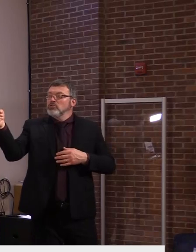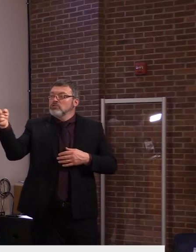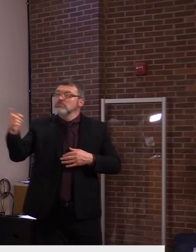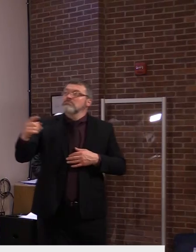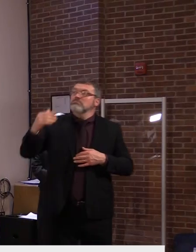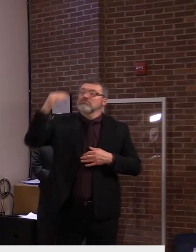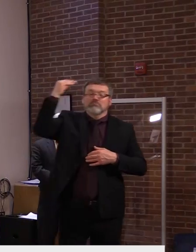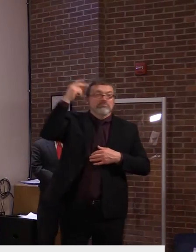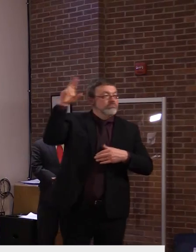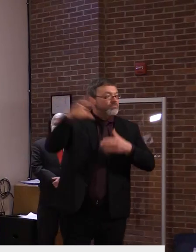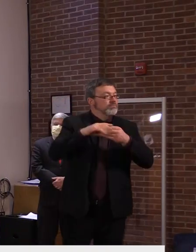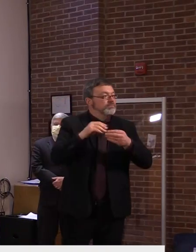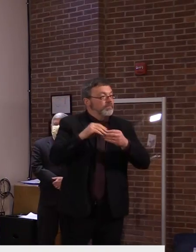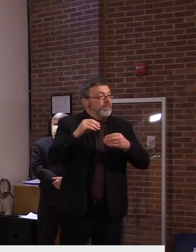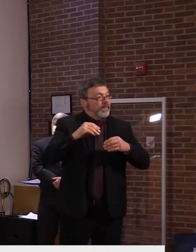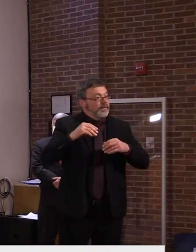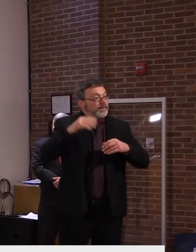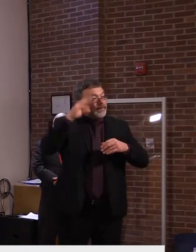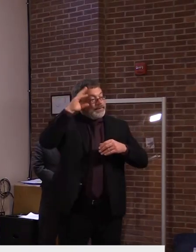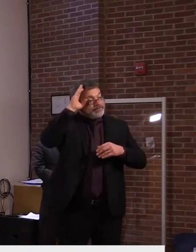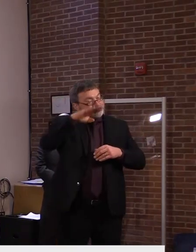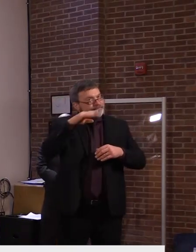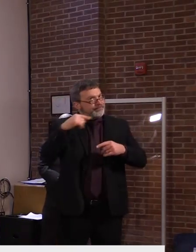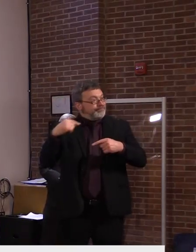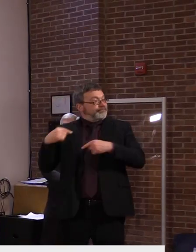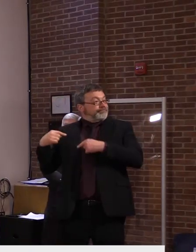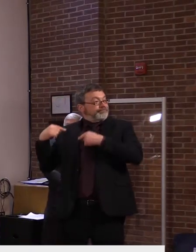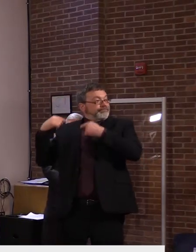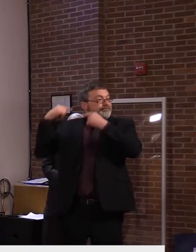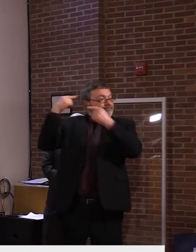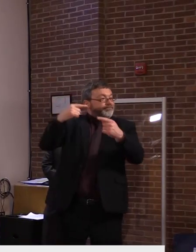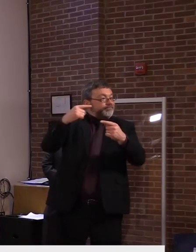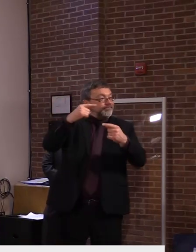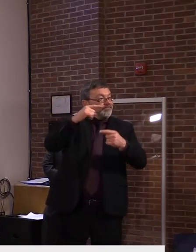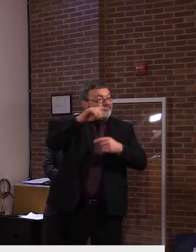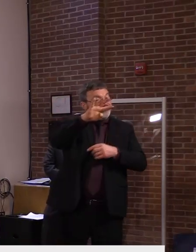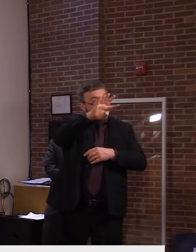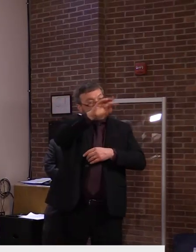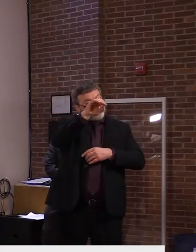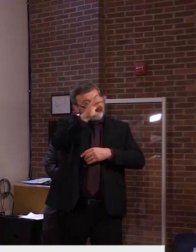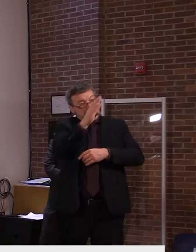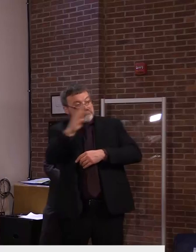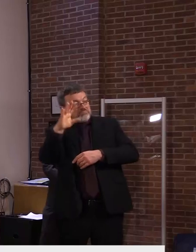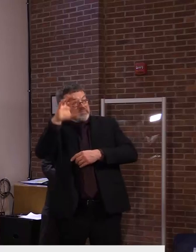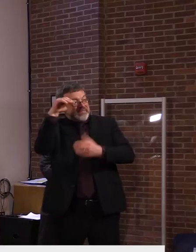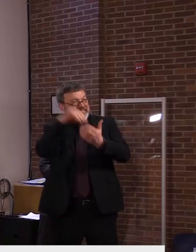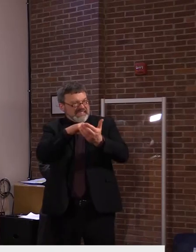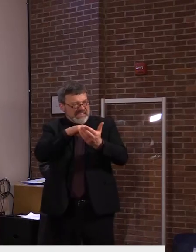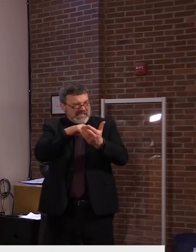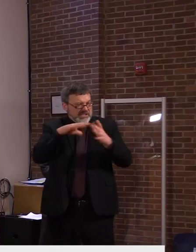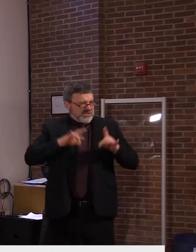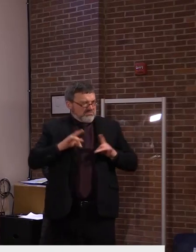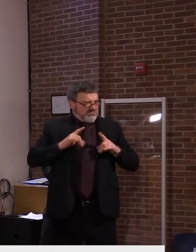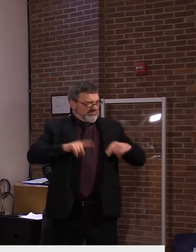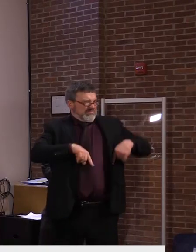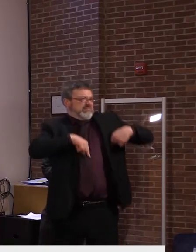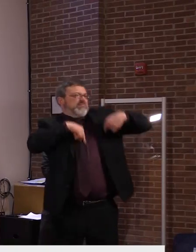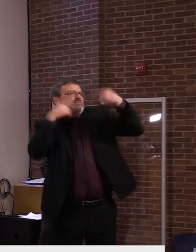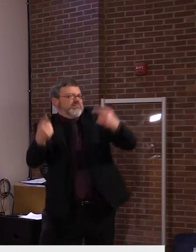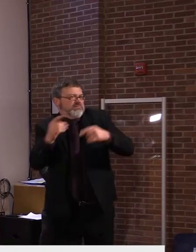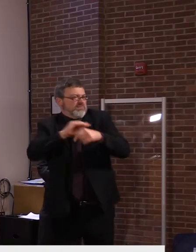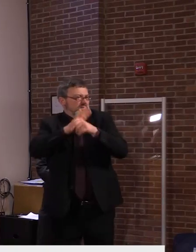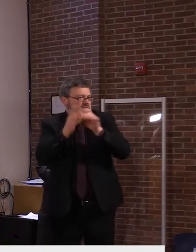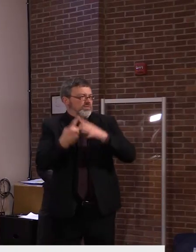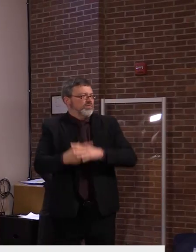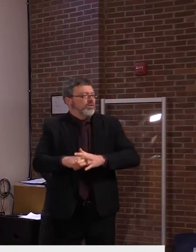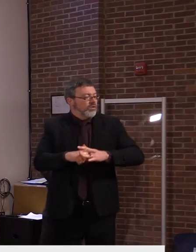had in the 40 to 50,000 range of people who have been infected throughout the whole pandemic. Then we have